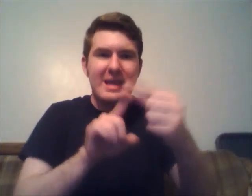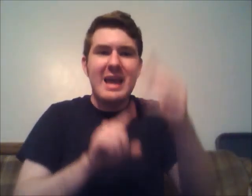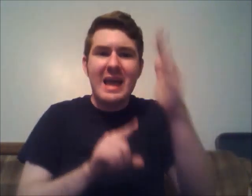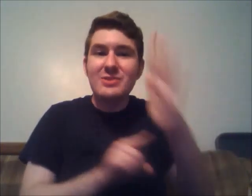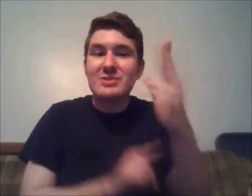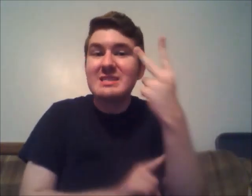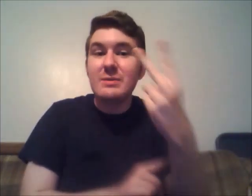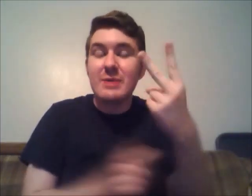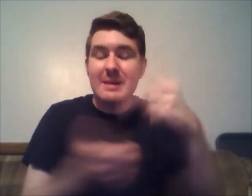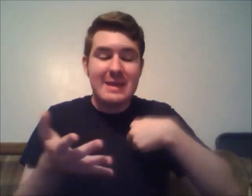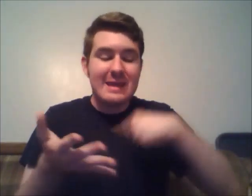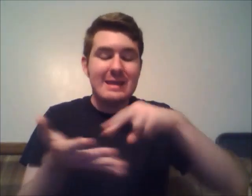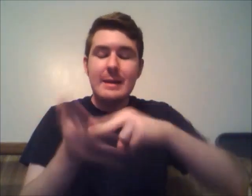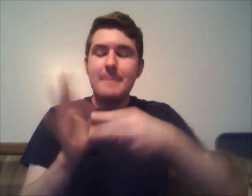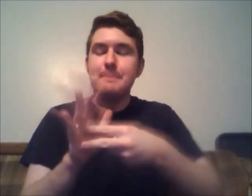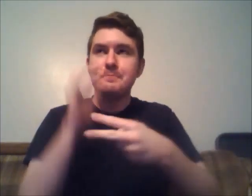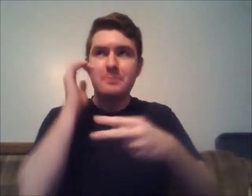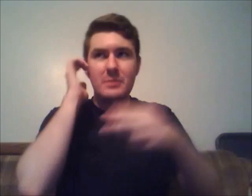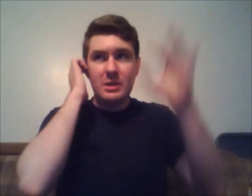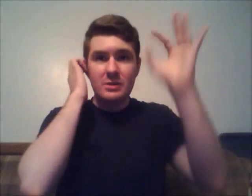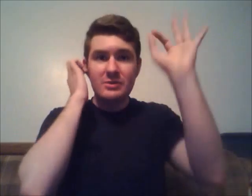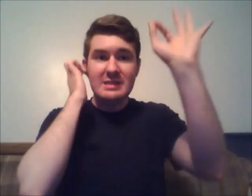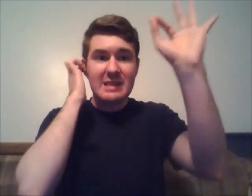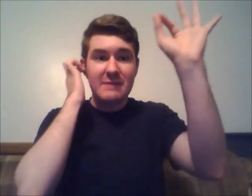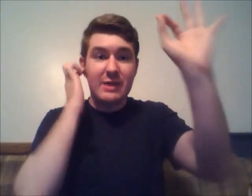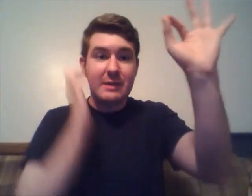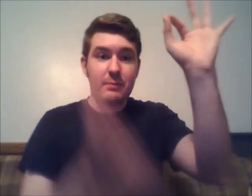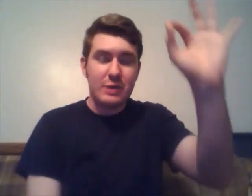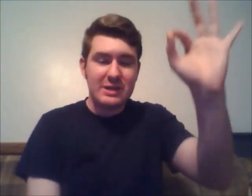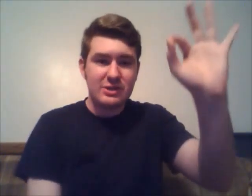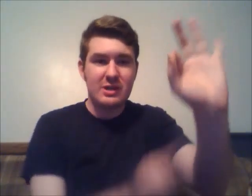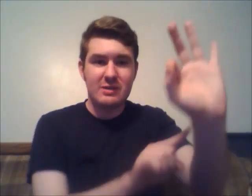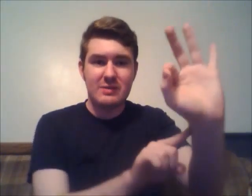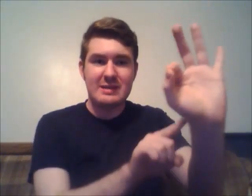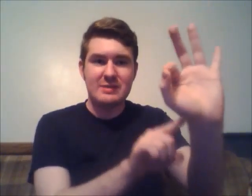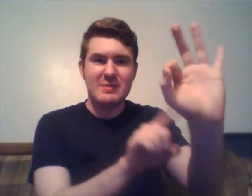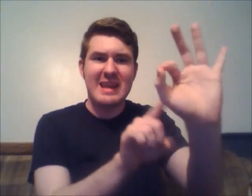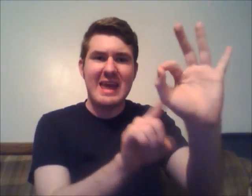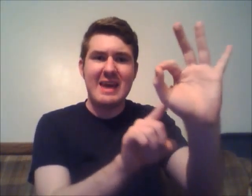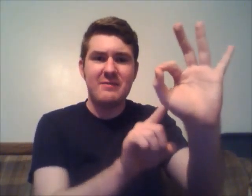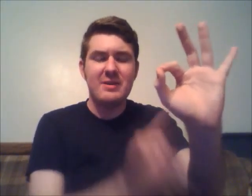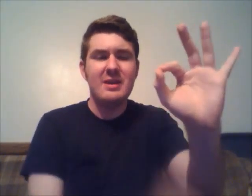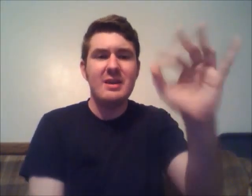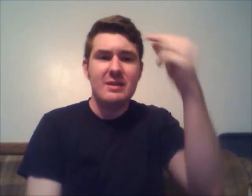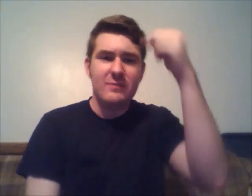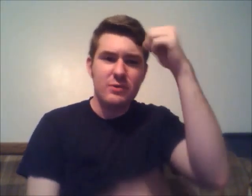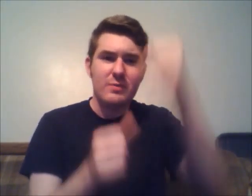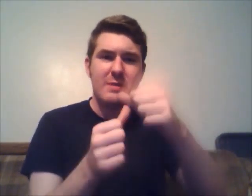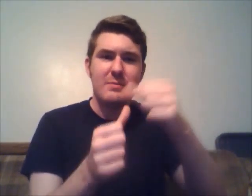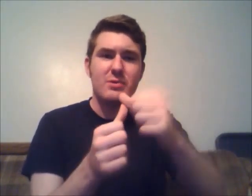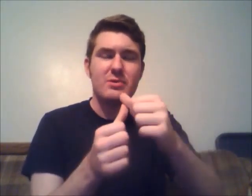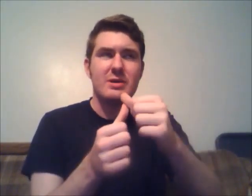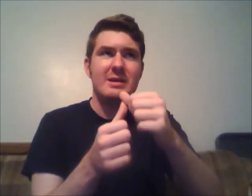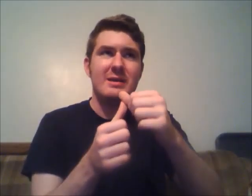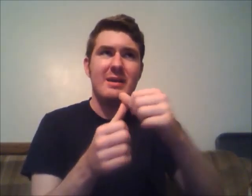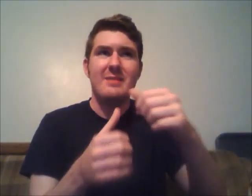and you'll see what I mean. So this sign for preach, right? You make an F. If you remember,